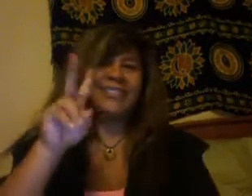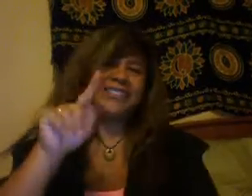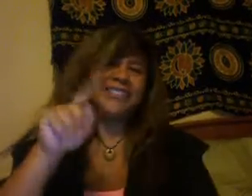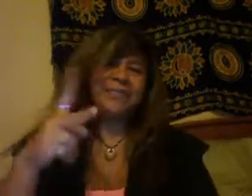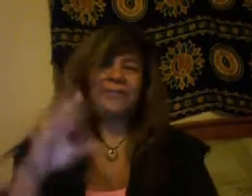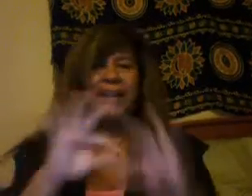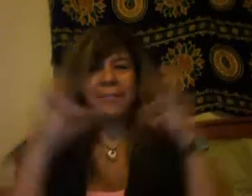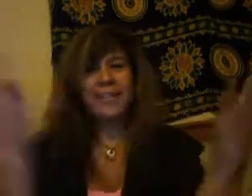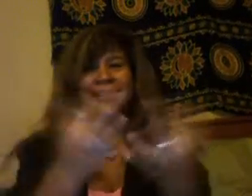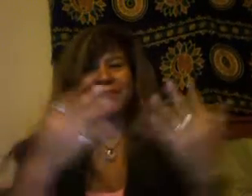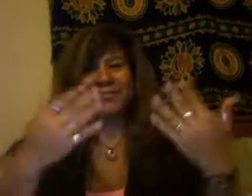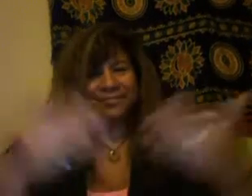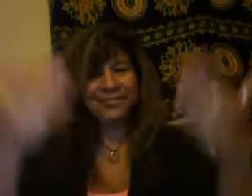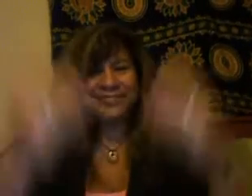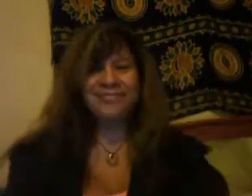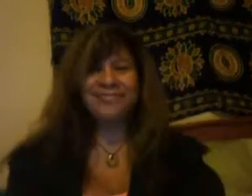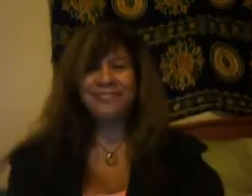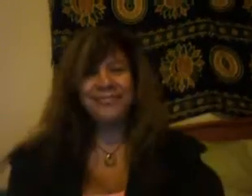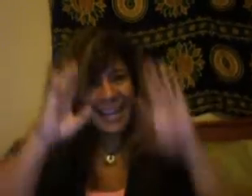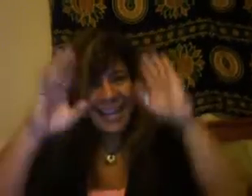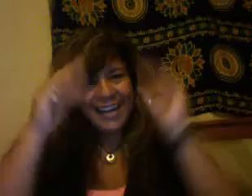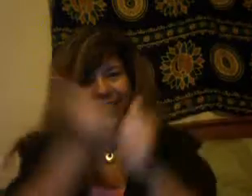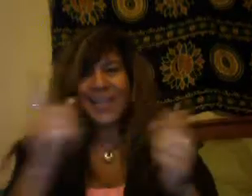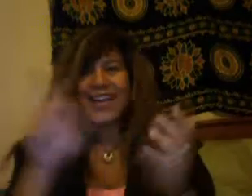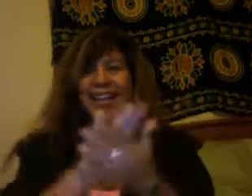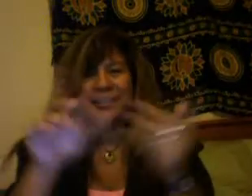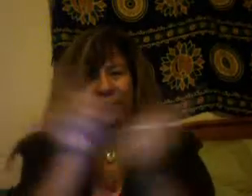Thank you.